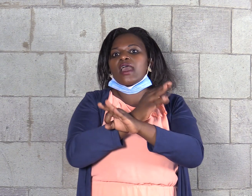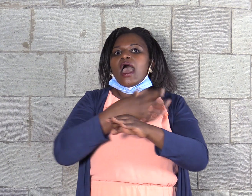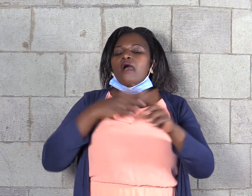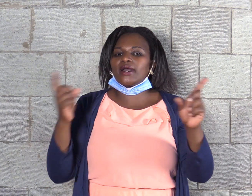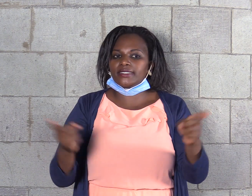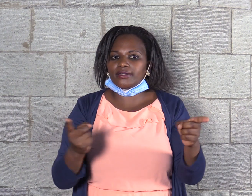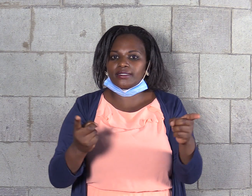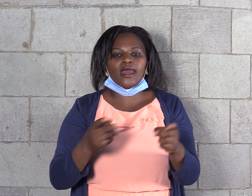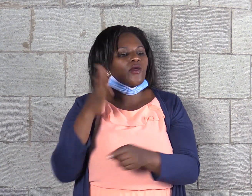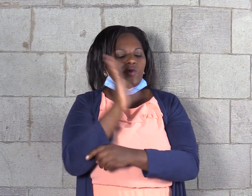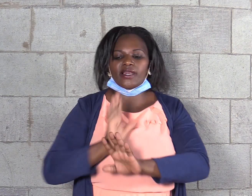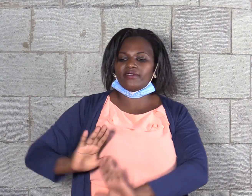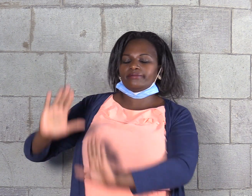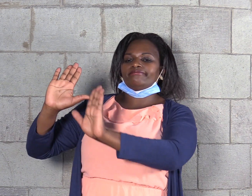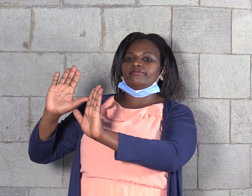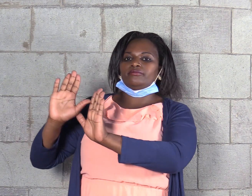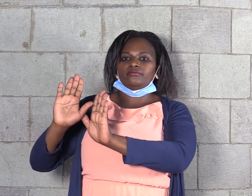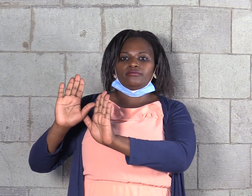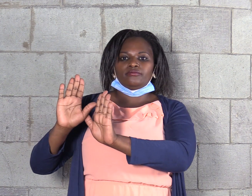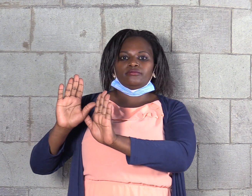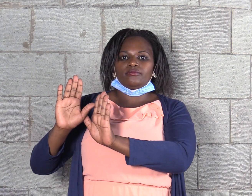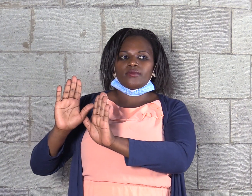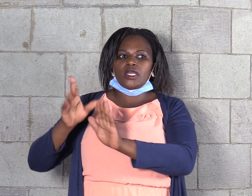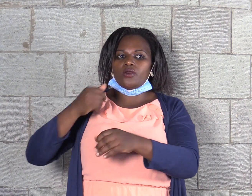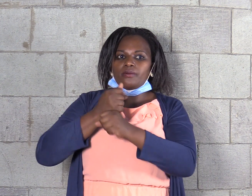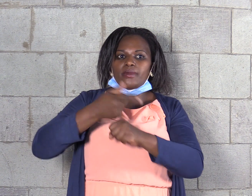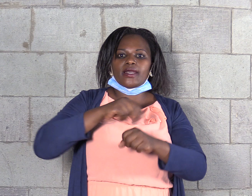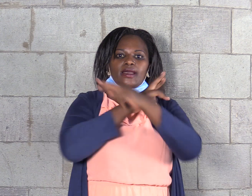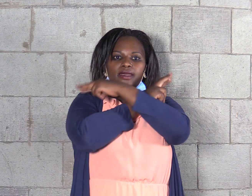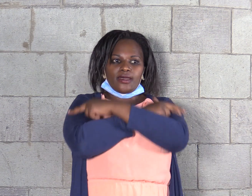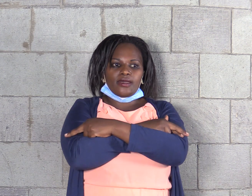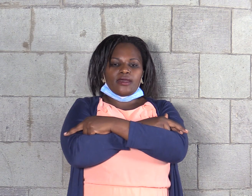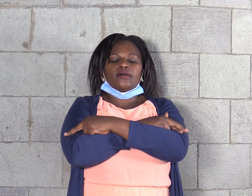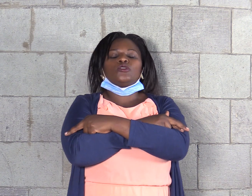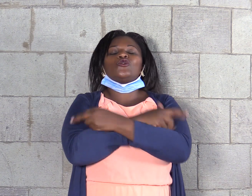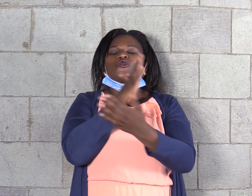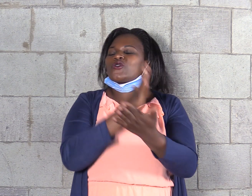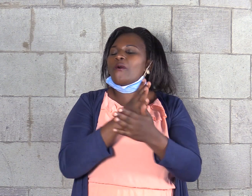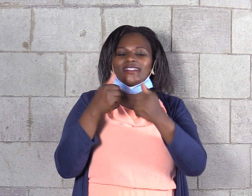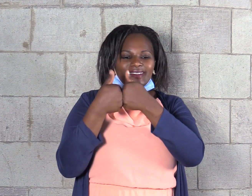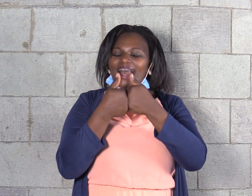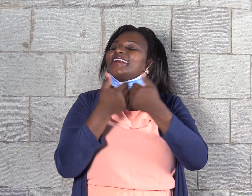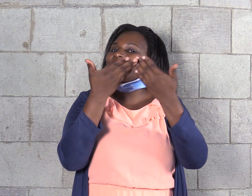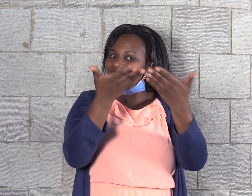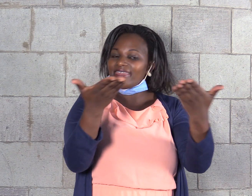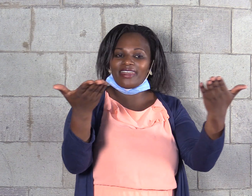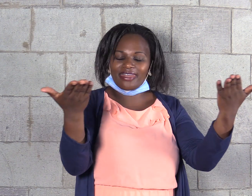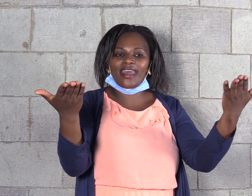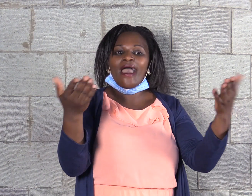will not leave us. He will make us rest despite the many challenges that are coming our way. He will give us